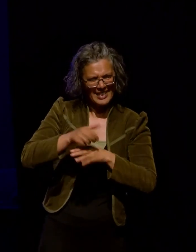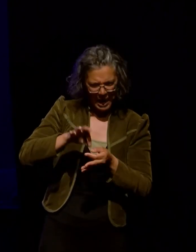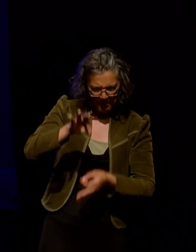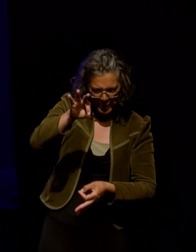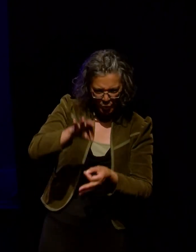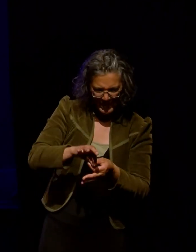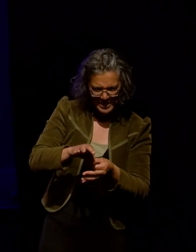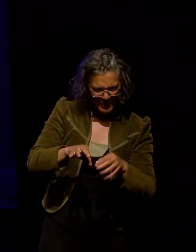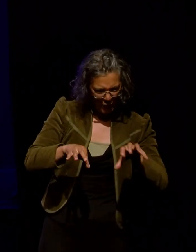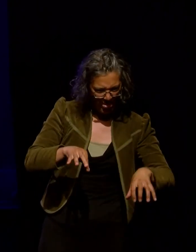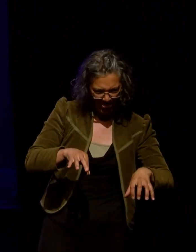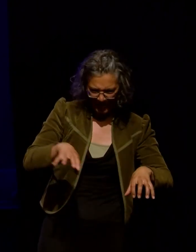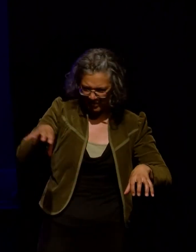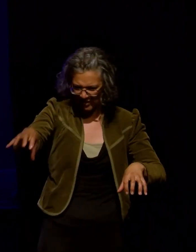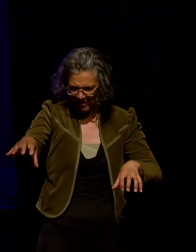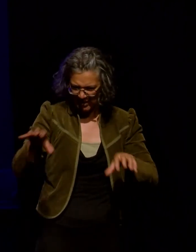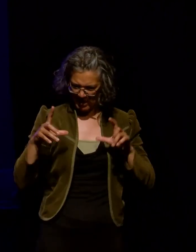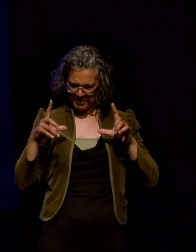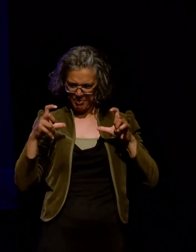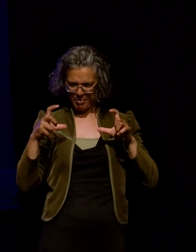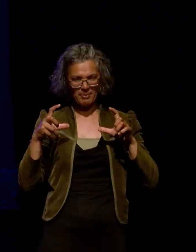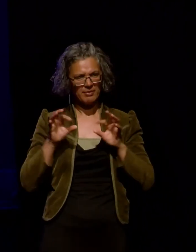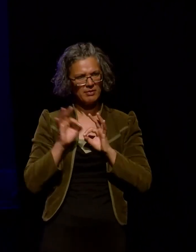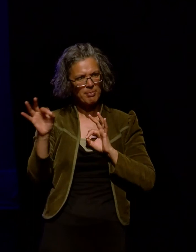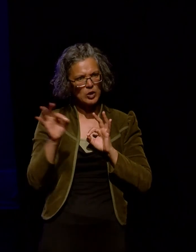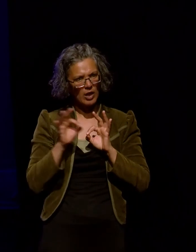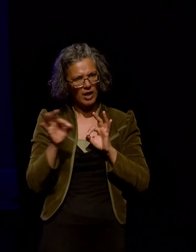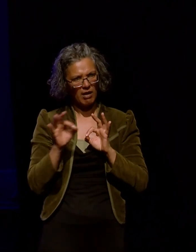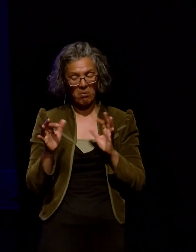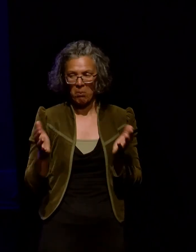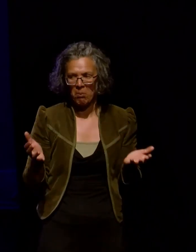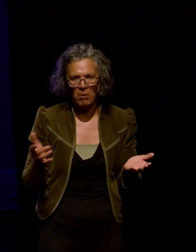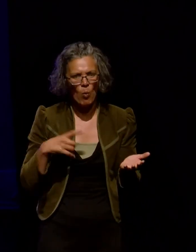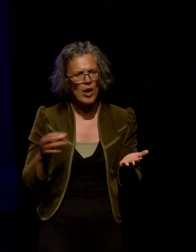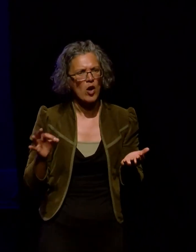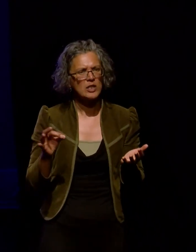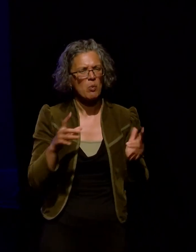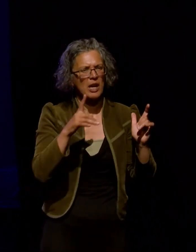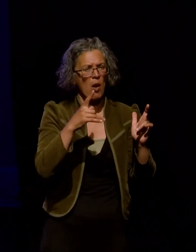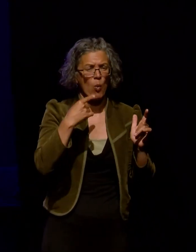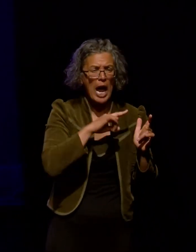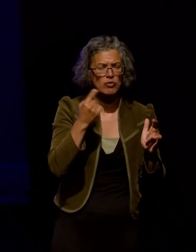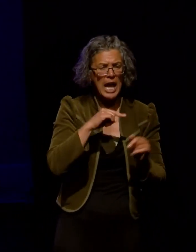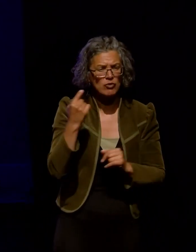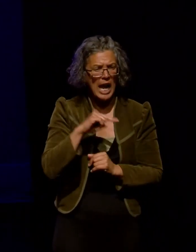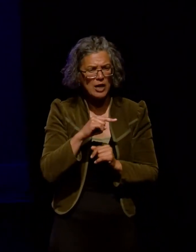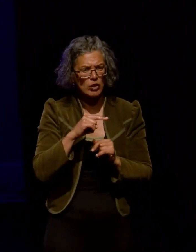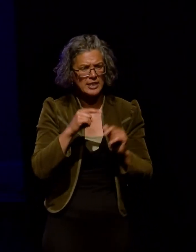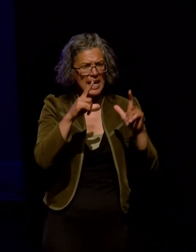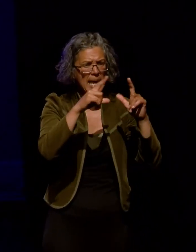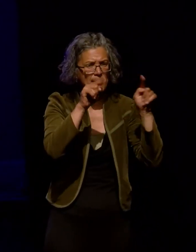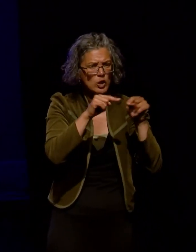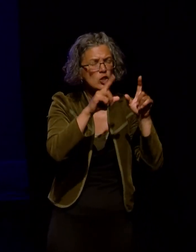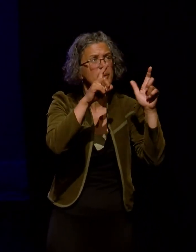objects. So using this photogrammetry, we'll be taking hundreds of images, stitching them together to create a